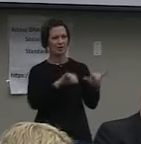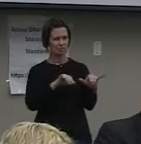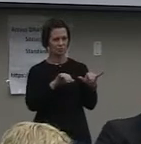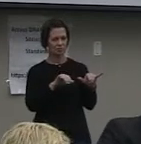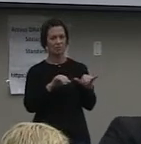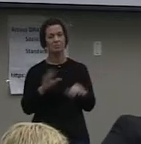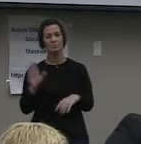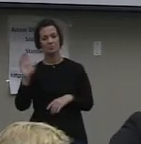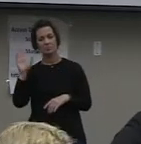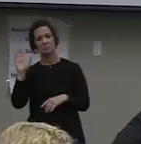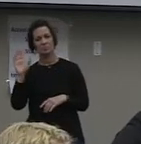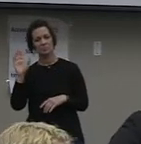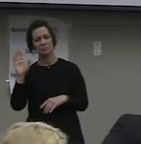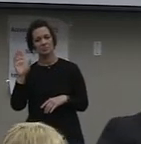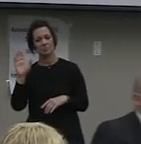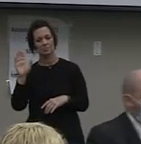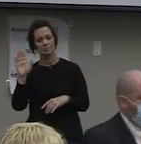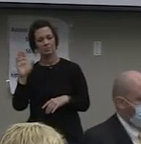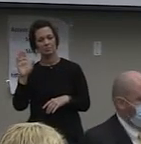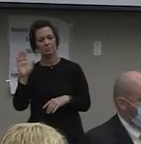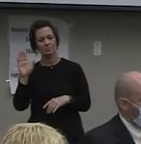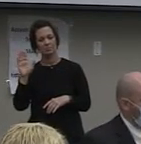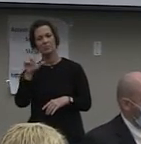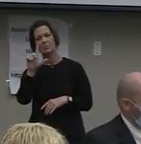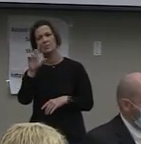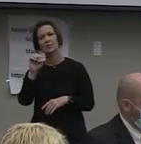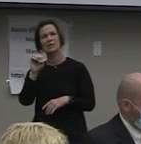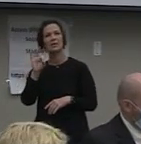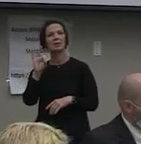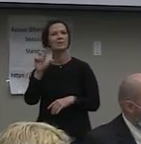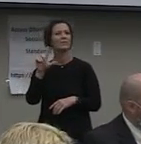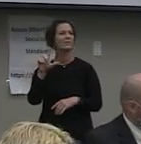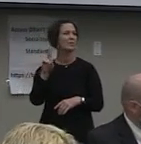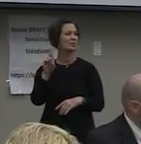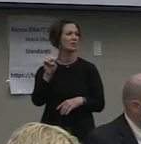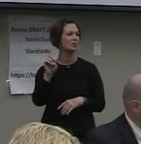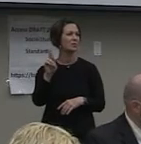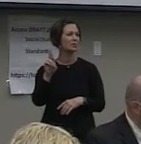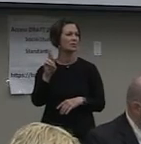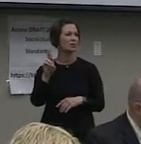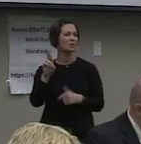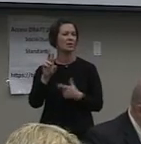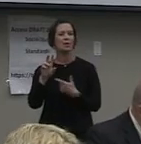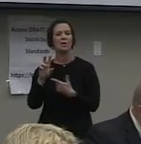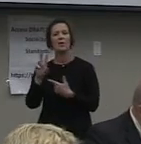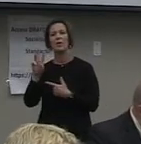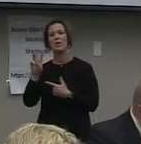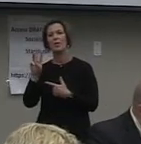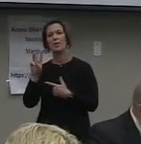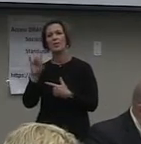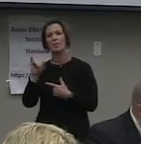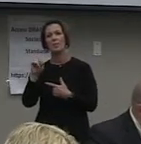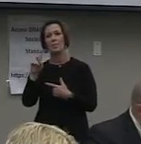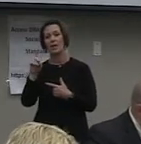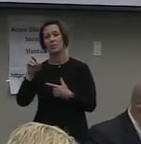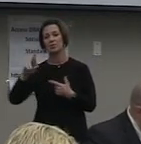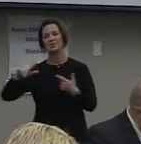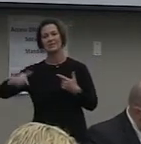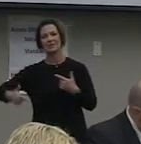I have a motion by Samantha LaFleur. Do I have a second? Justin Winder seconds.